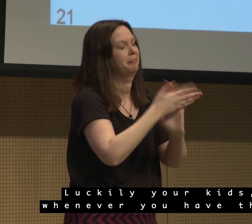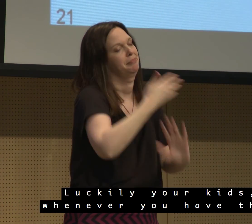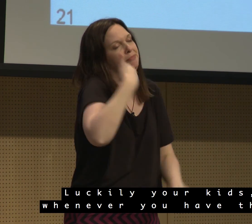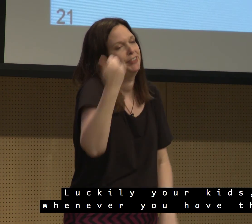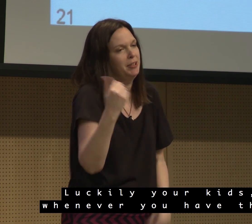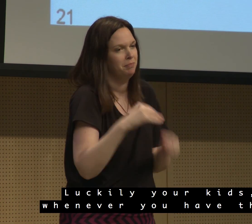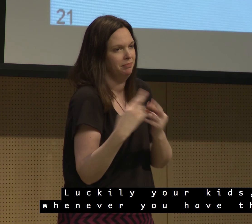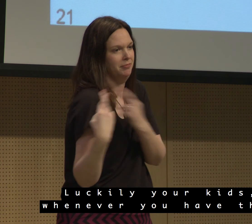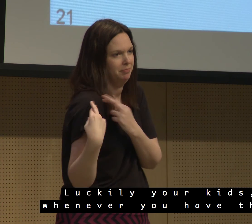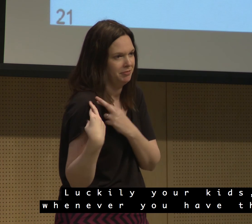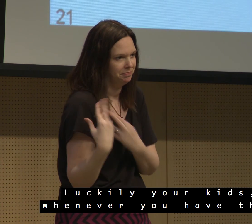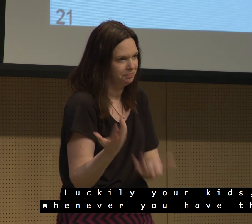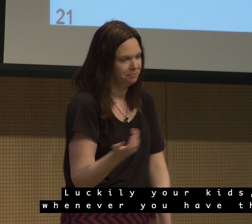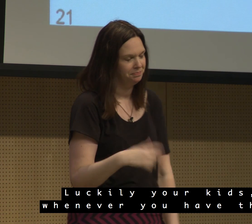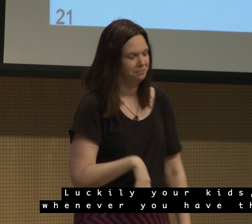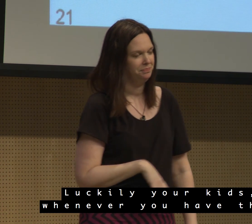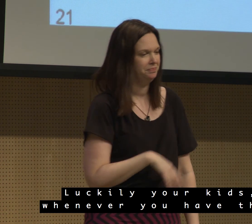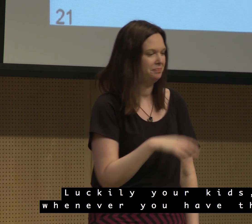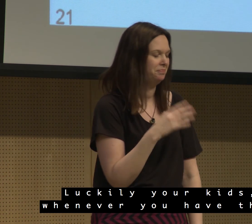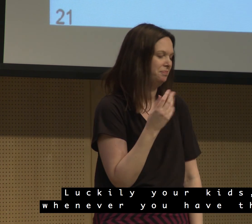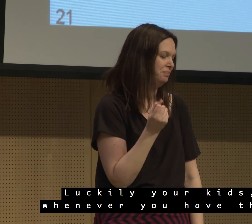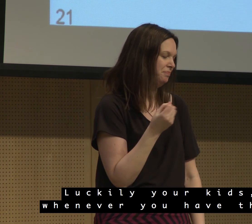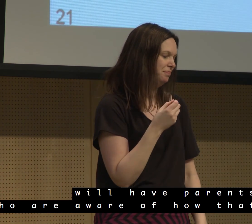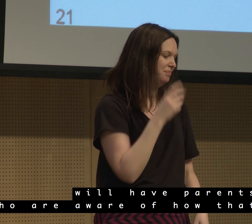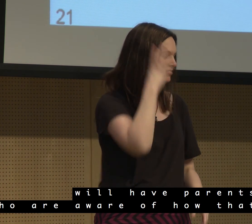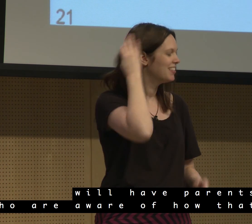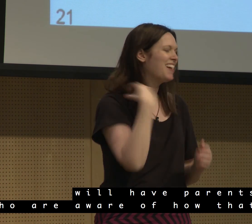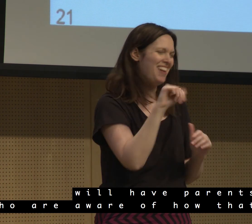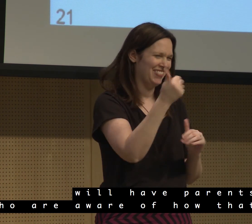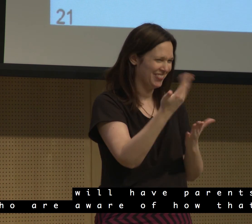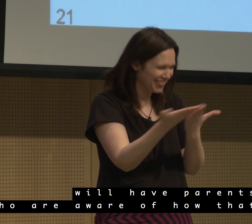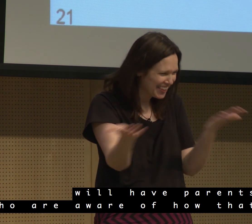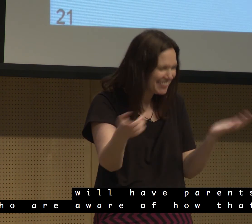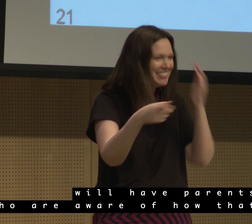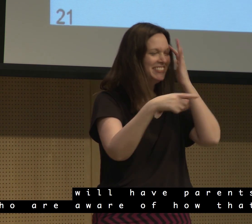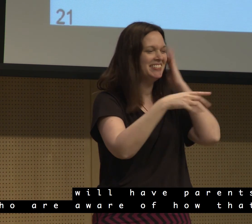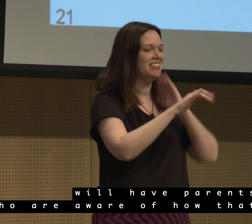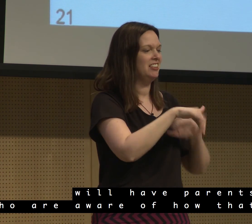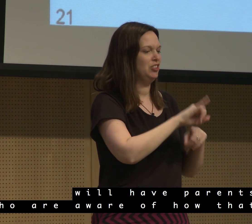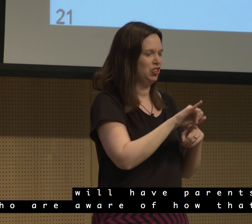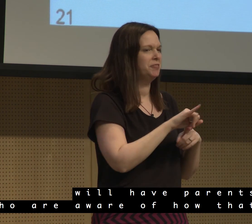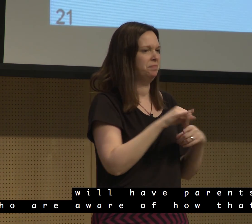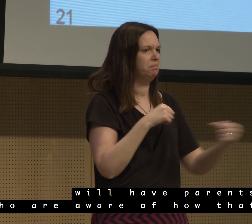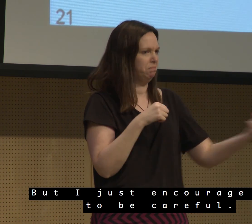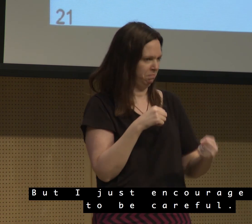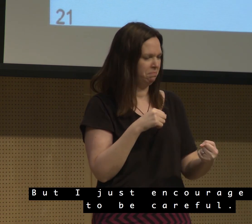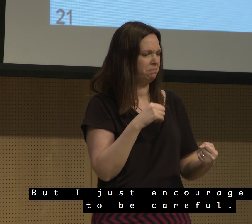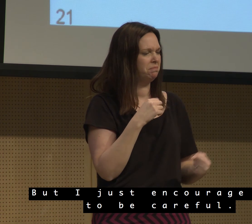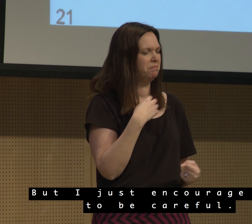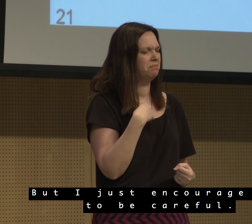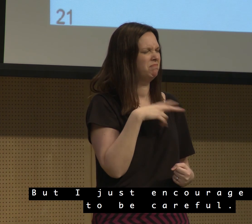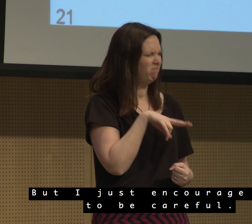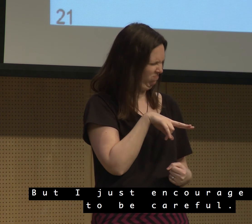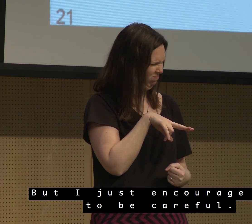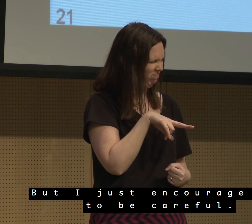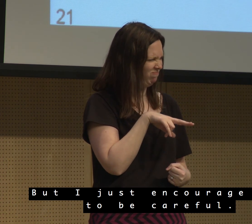is. Luckily, your kids, whenever you have them, will have parents who are aware of how that works. But I just encourage you to be